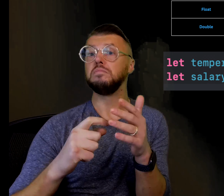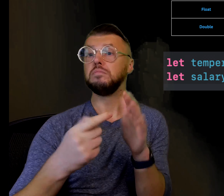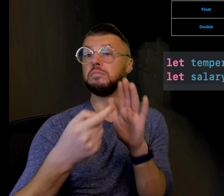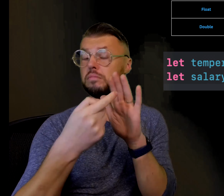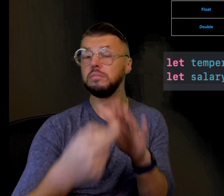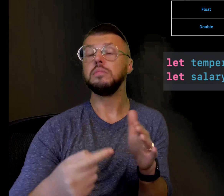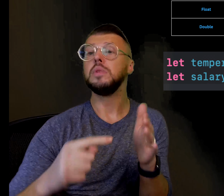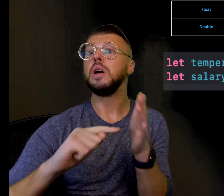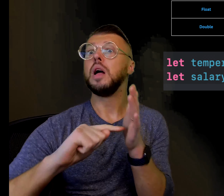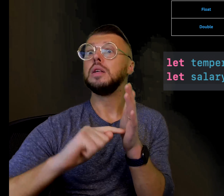They both